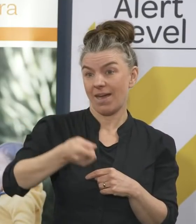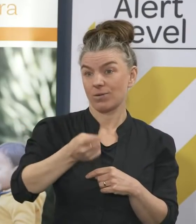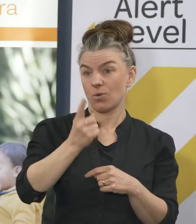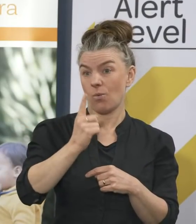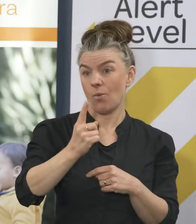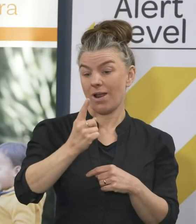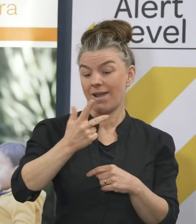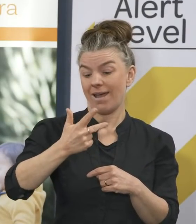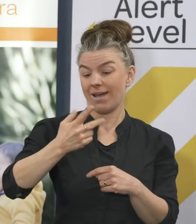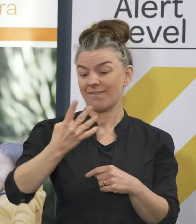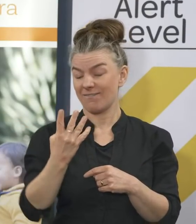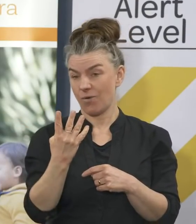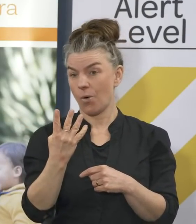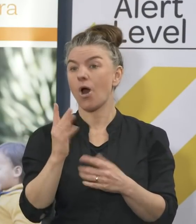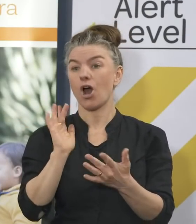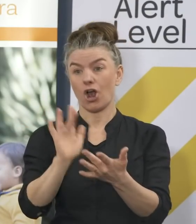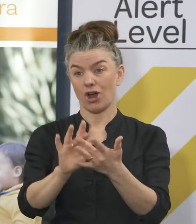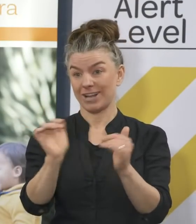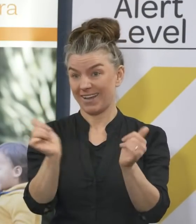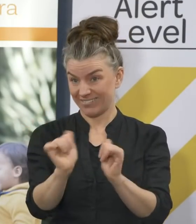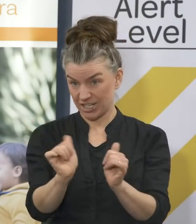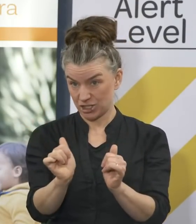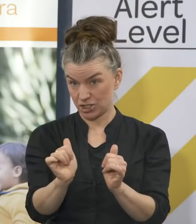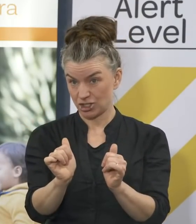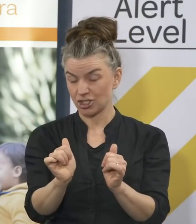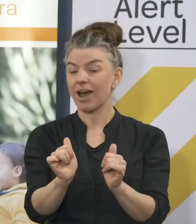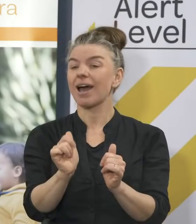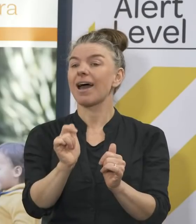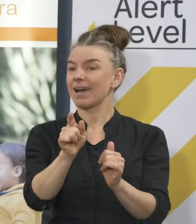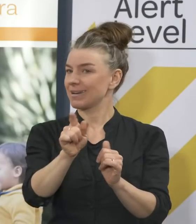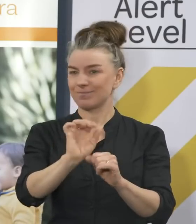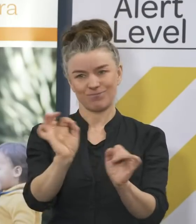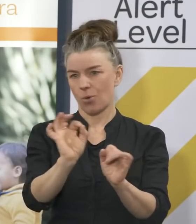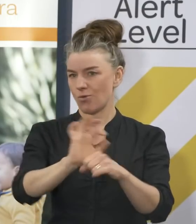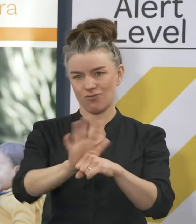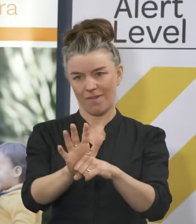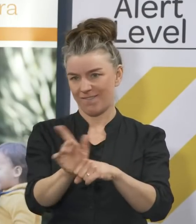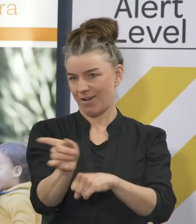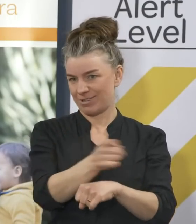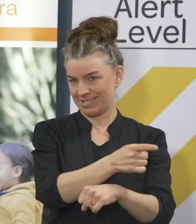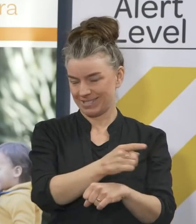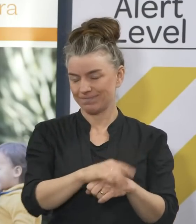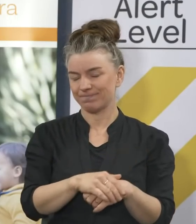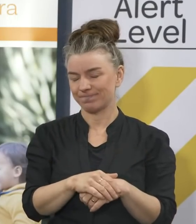1,184 who have been contacted and have tested negative for COVID-19.